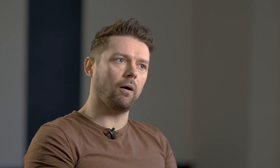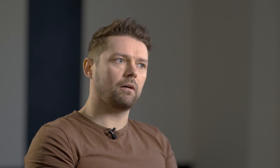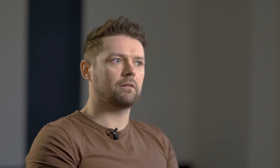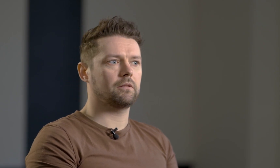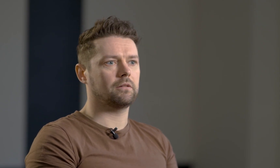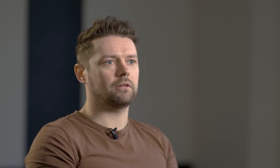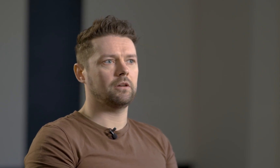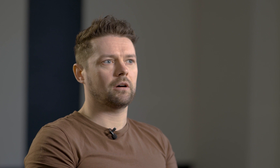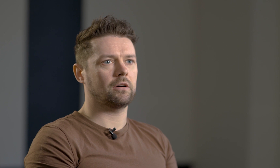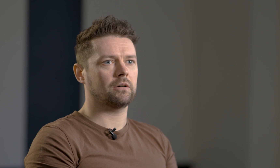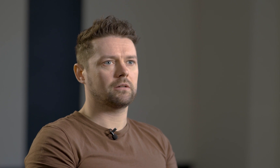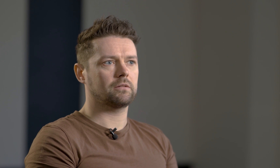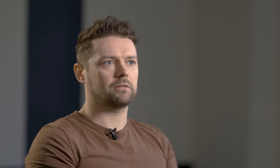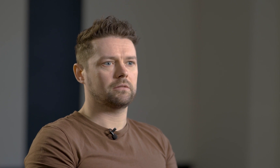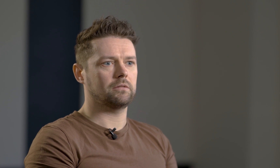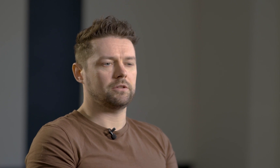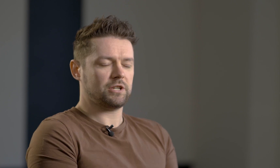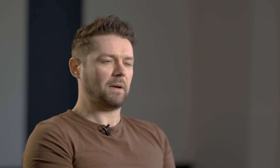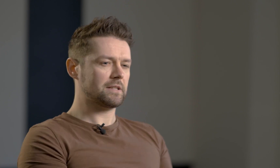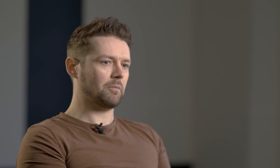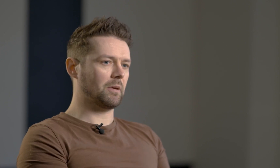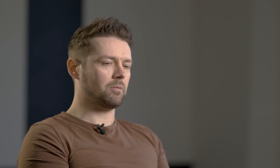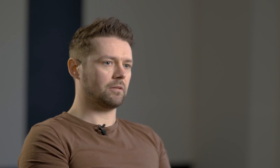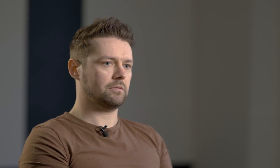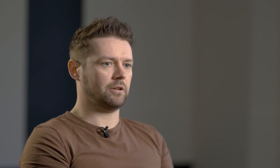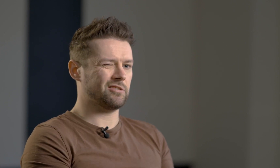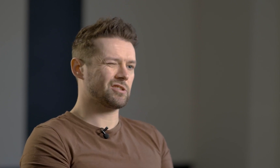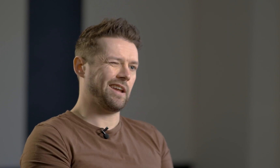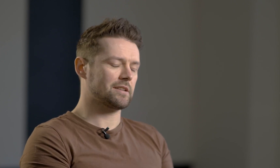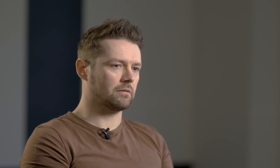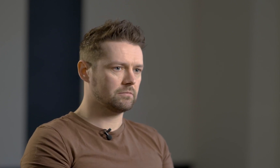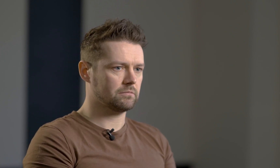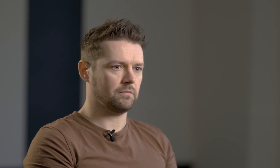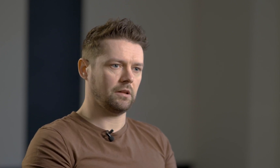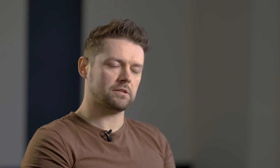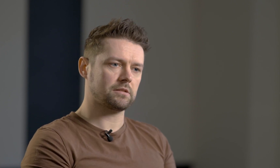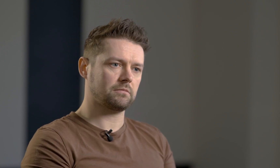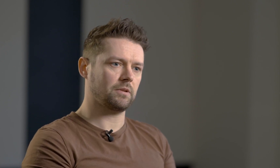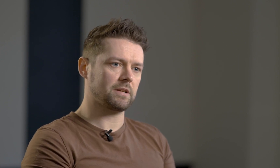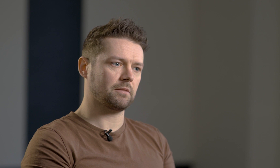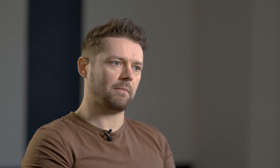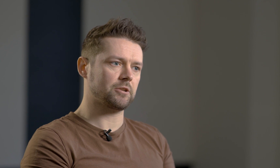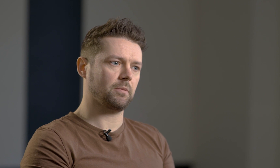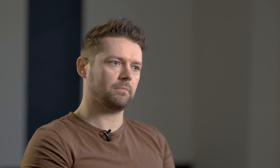but you're just spending time with people and you're just connecting. And that's the best thing about my job.